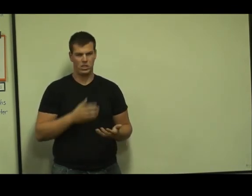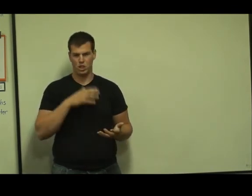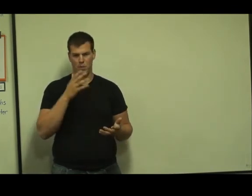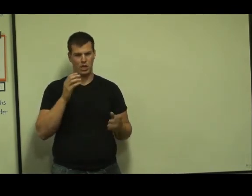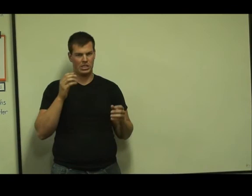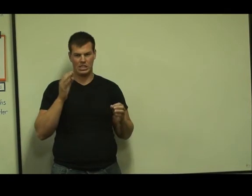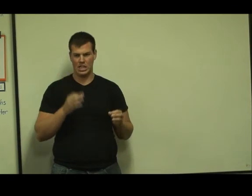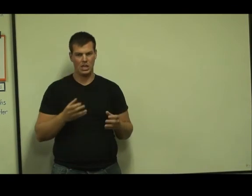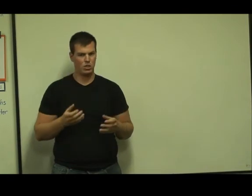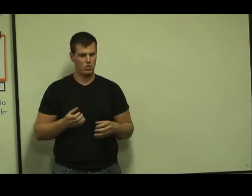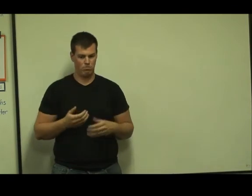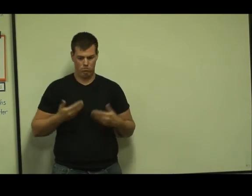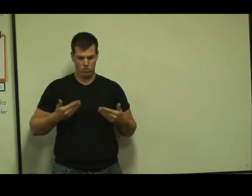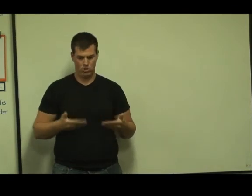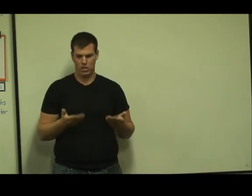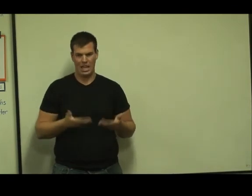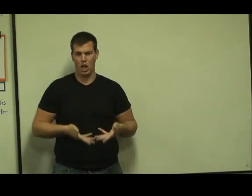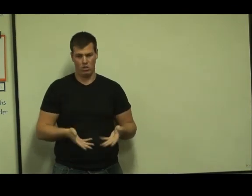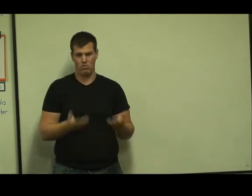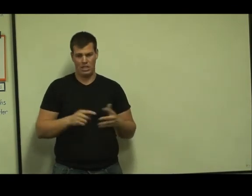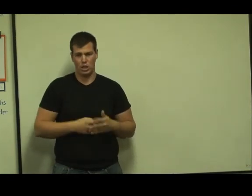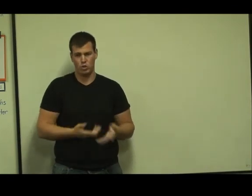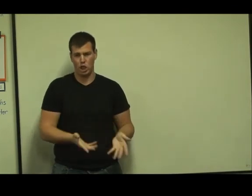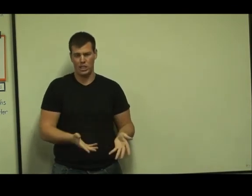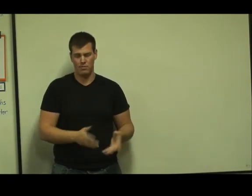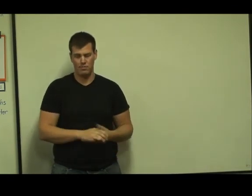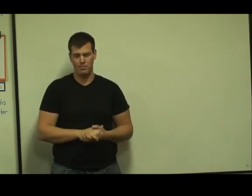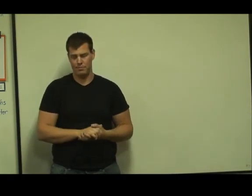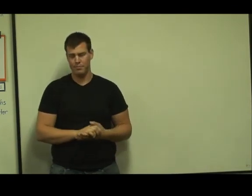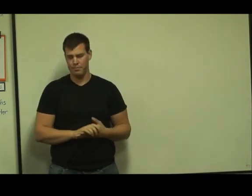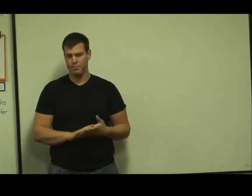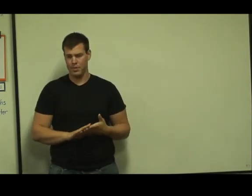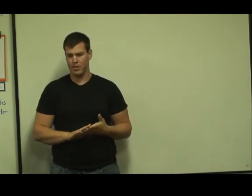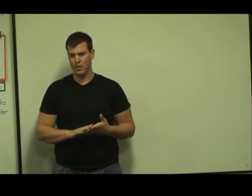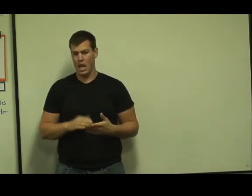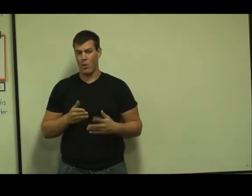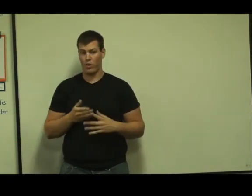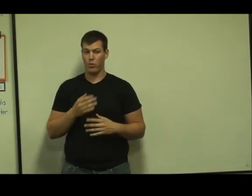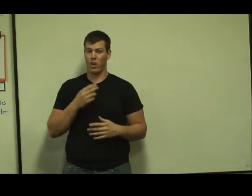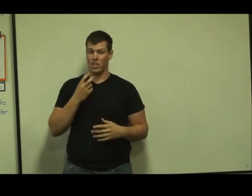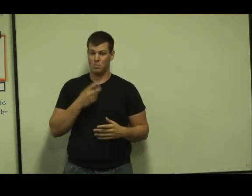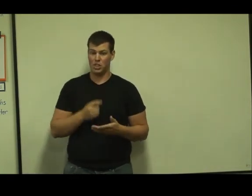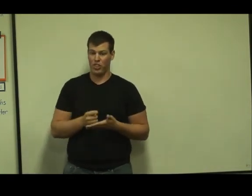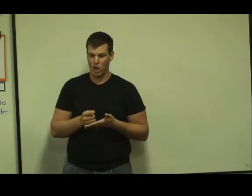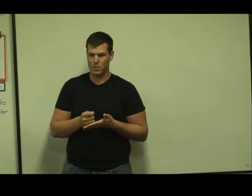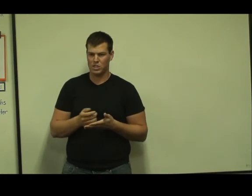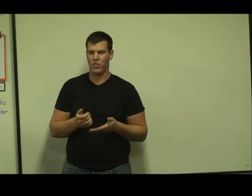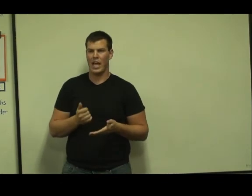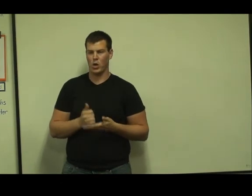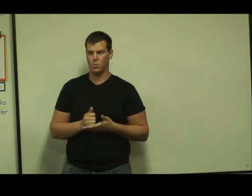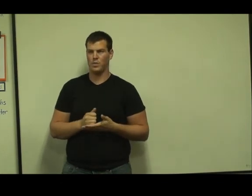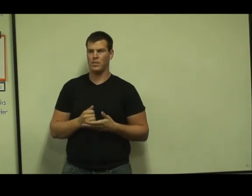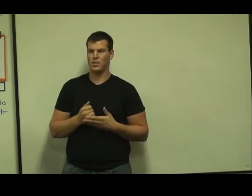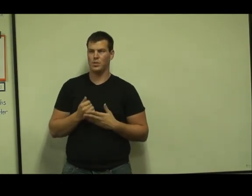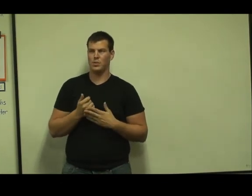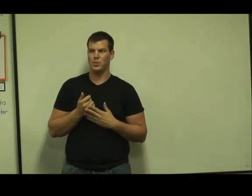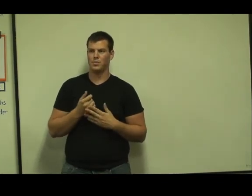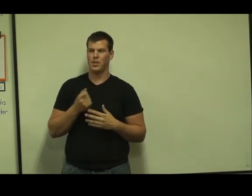do you parents decide to get you done. You know, I went through a lot of therapy, but that helped me